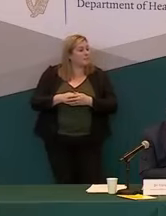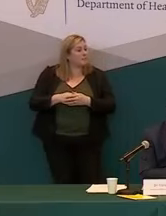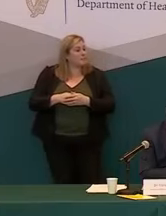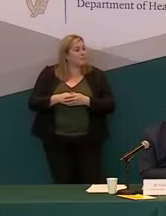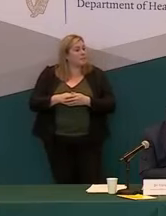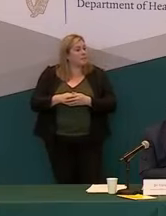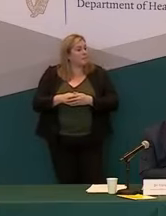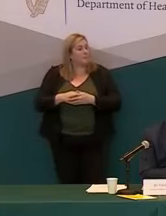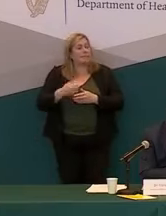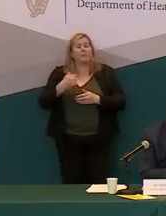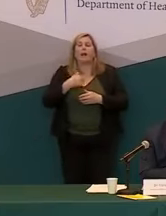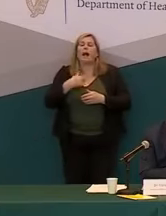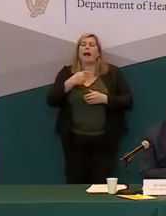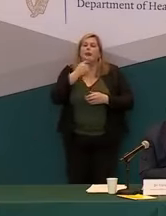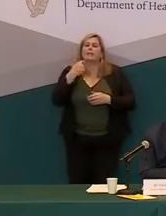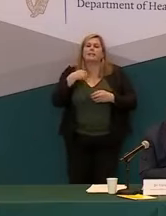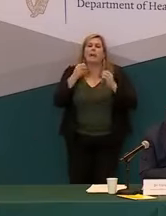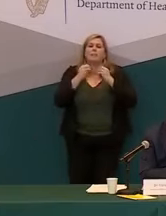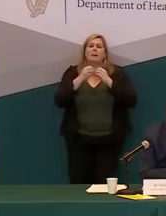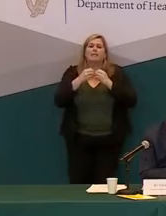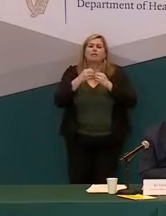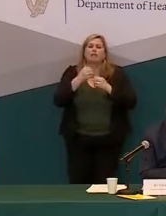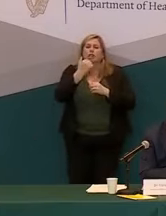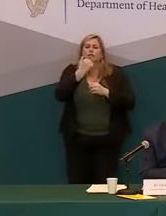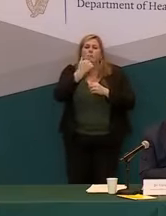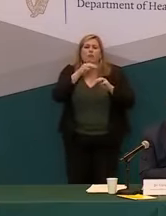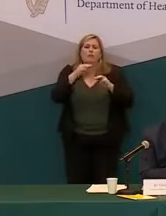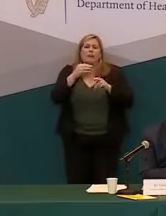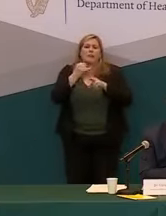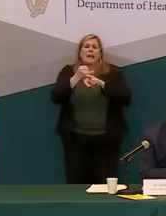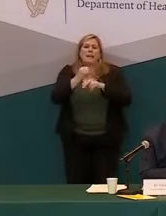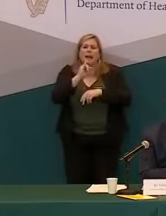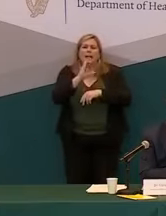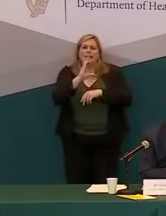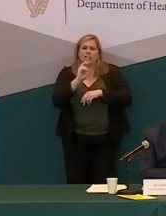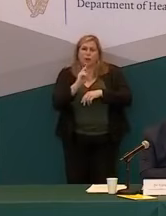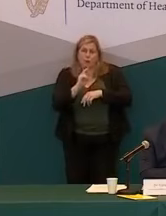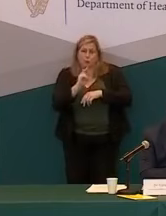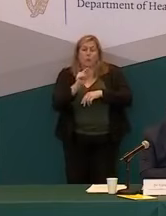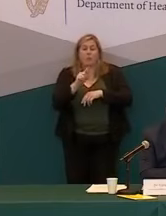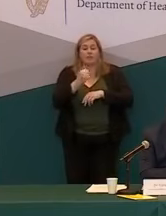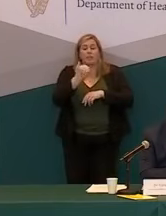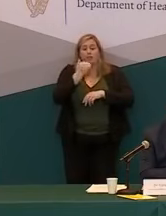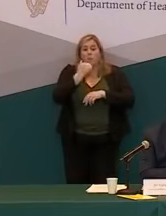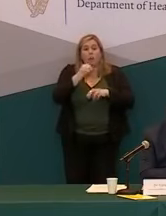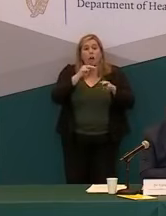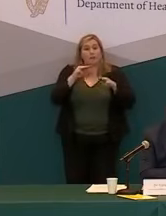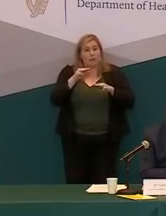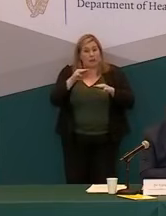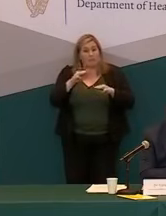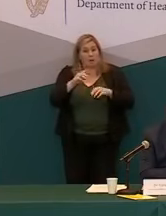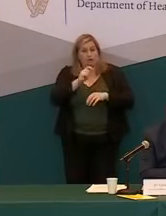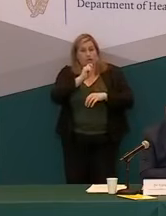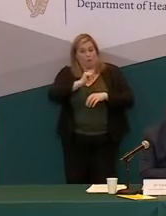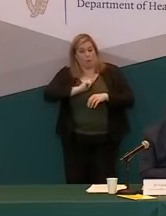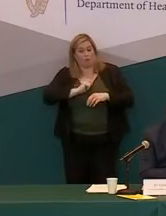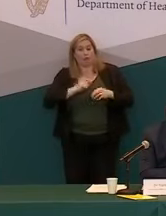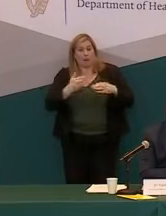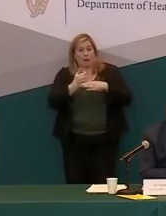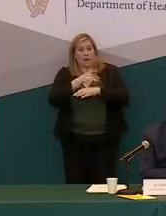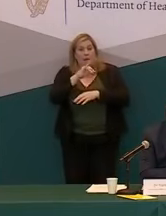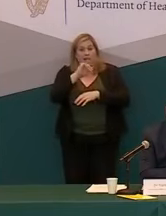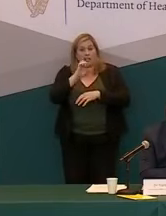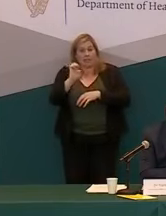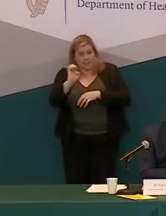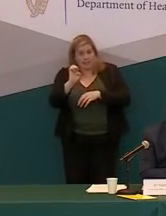Just I said I'd mention the number of people in intensive care. Again, that's the number of people reported by the HSE to